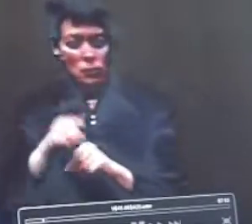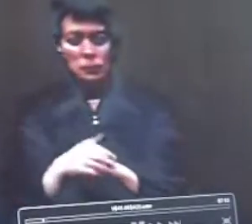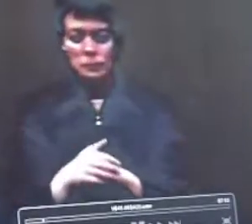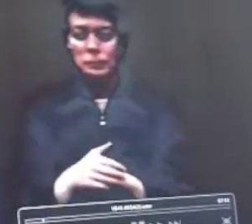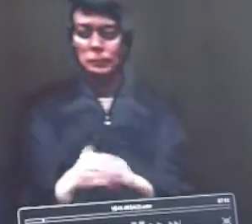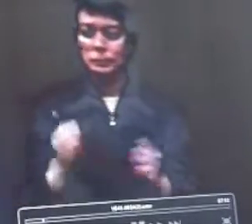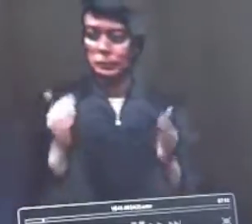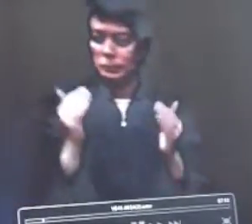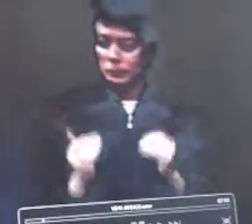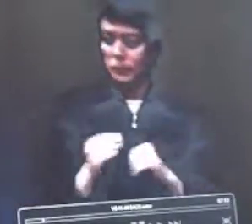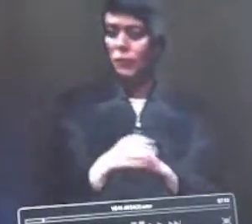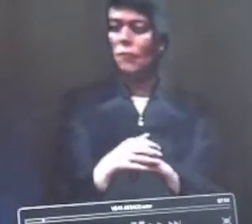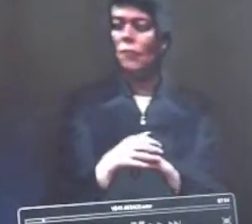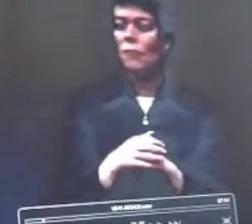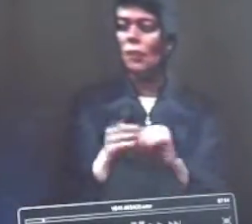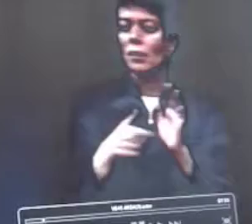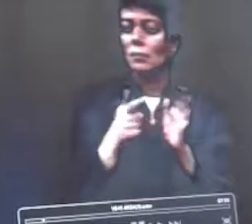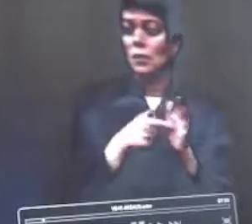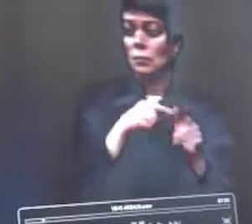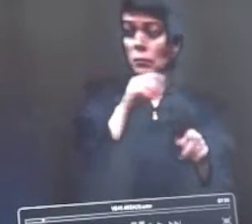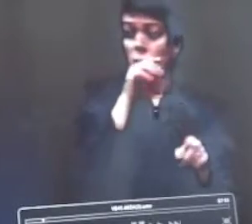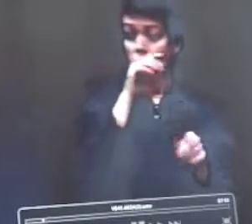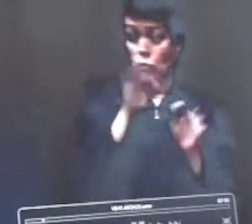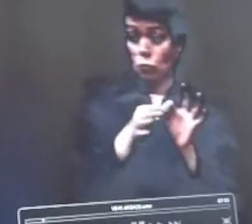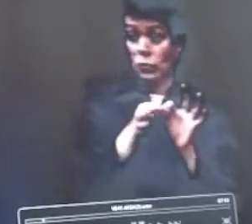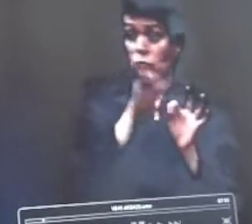like everyday, casual ASL.